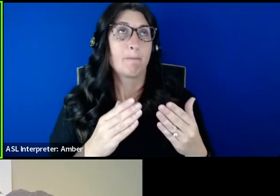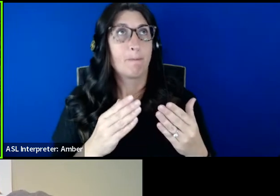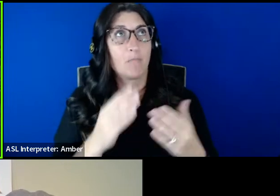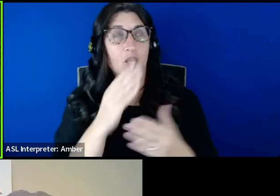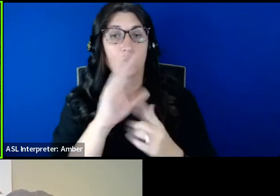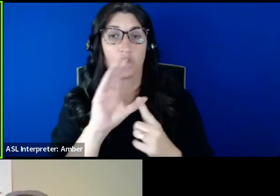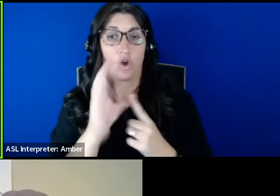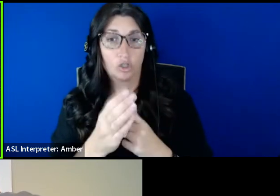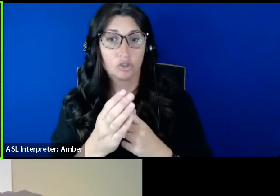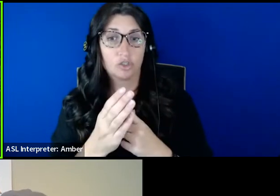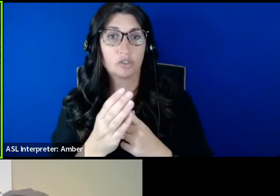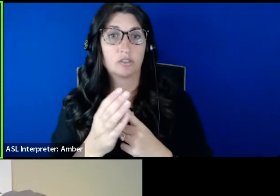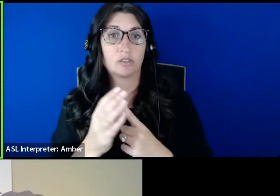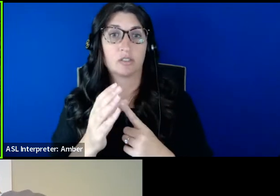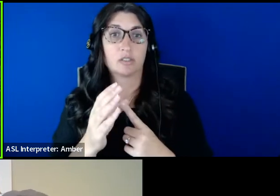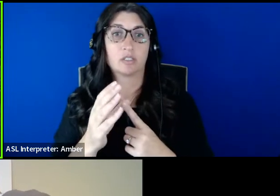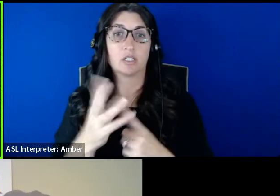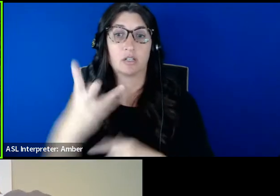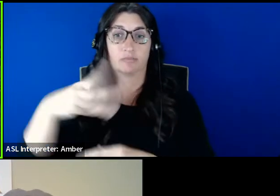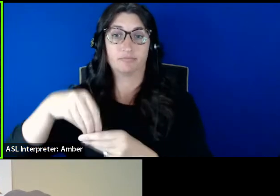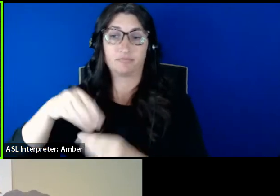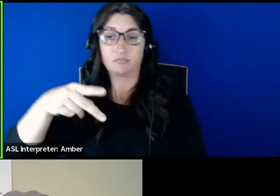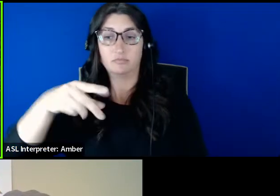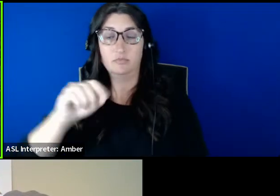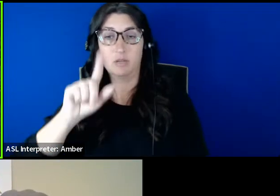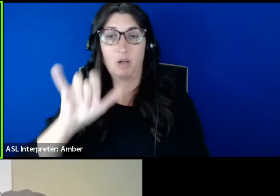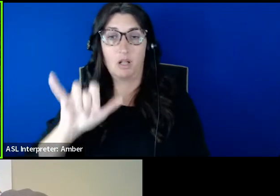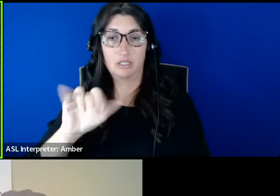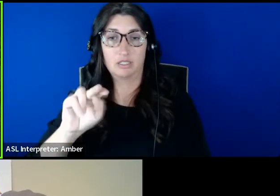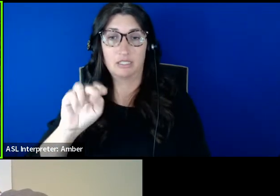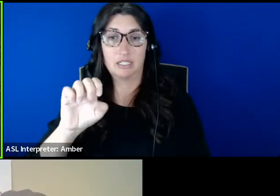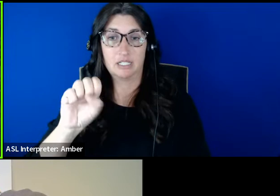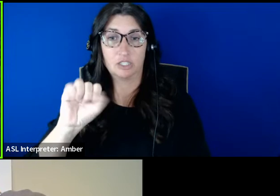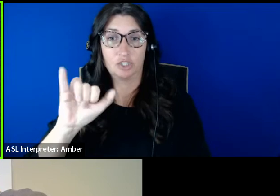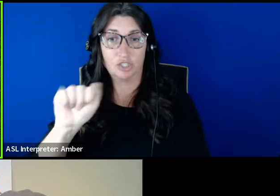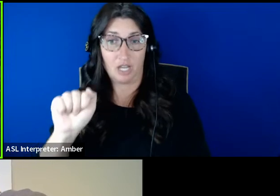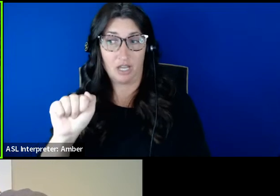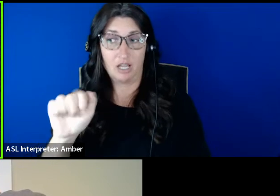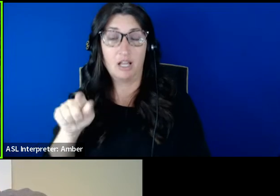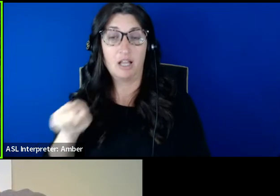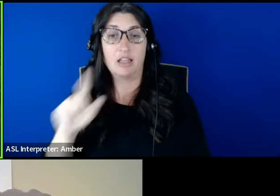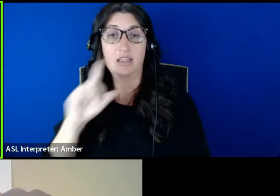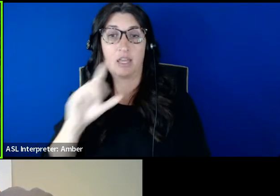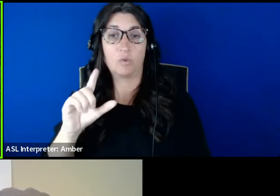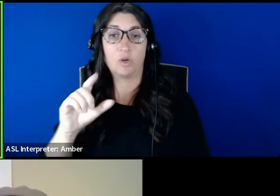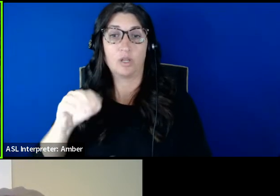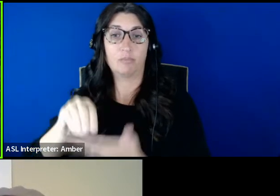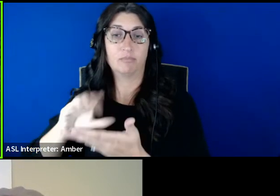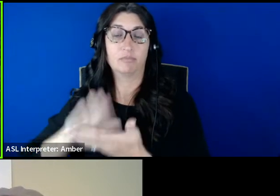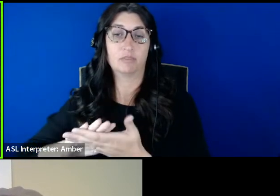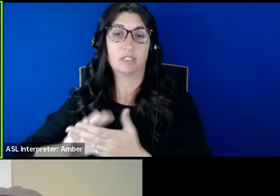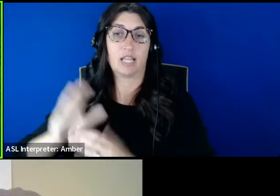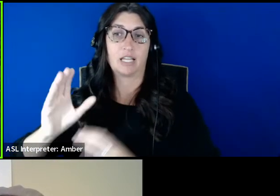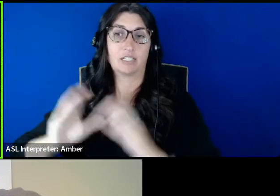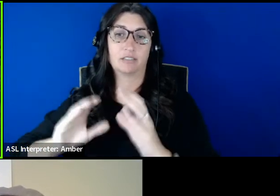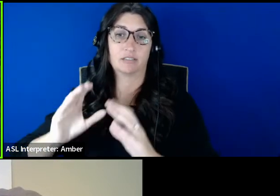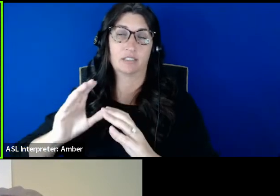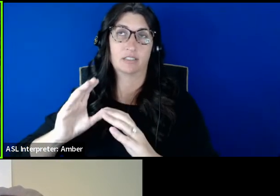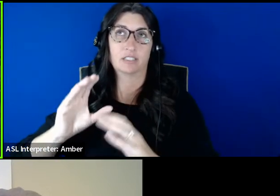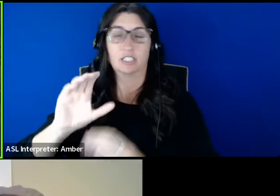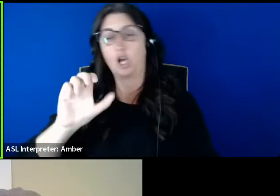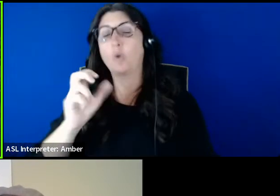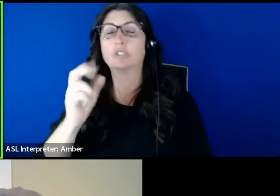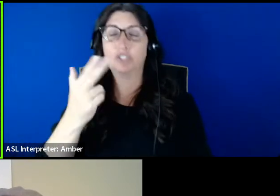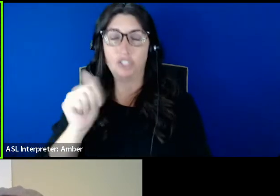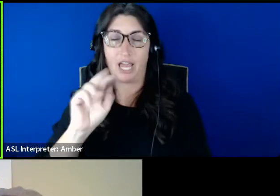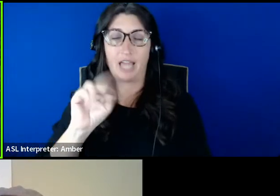cultures within Wananui or Polynesia, they would put it in a chant form. So it would be in a song, and you could